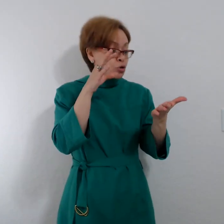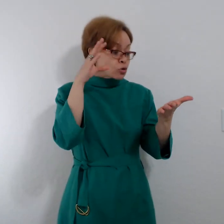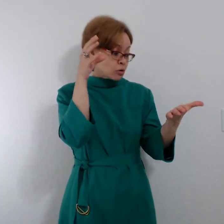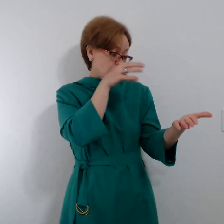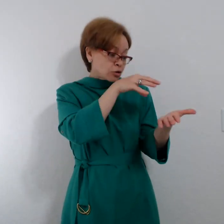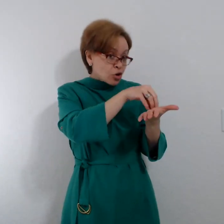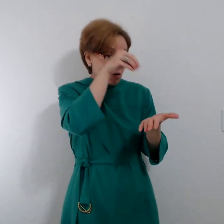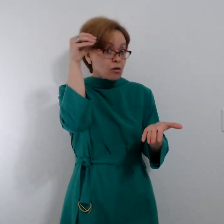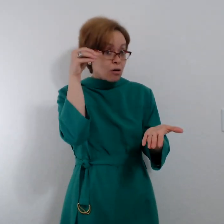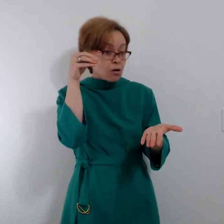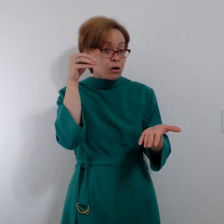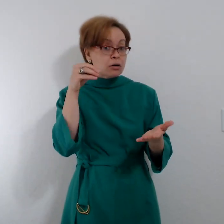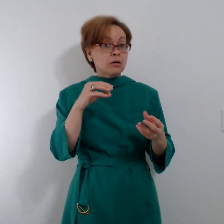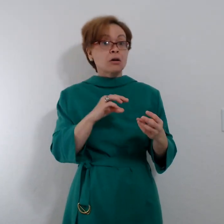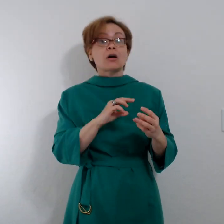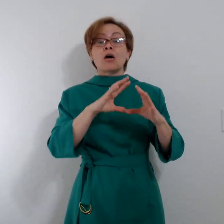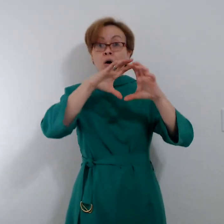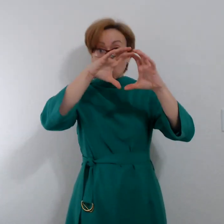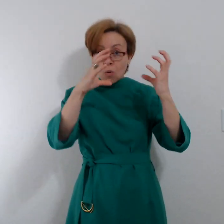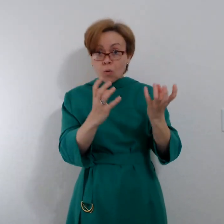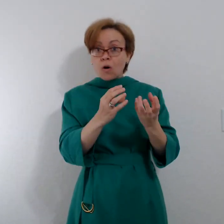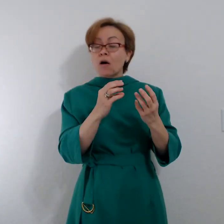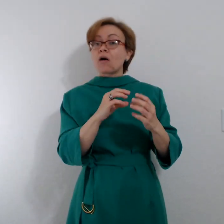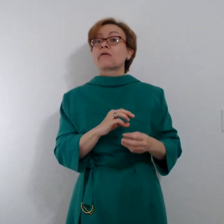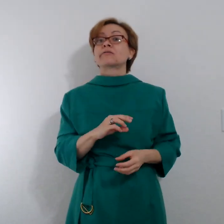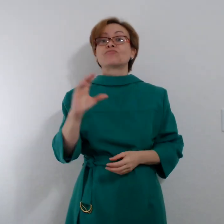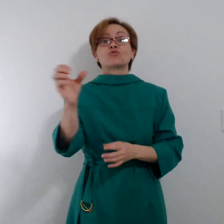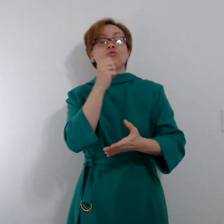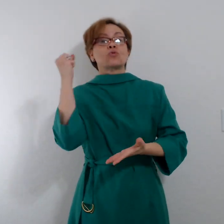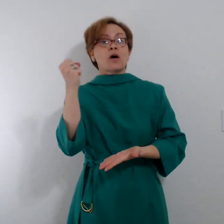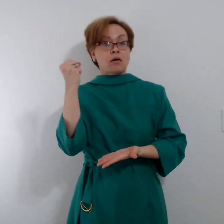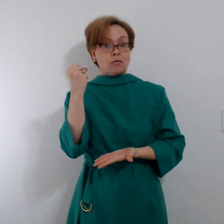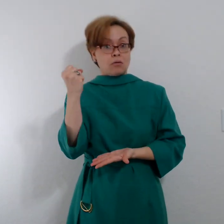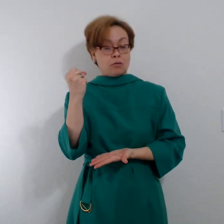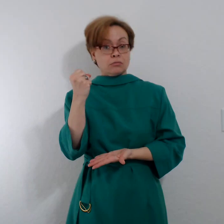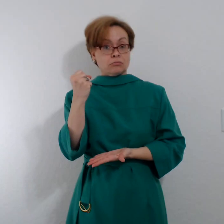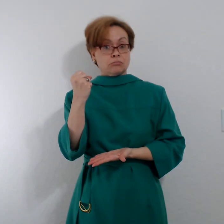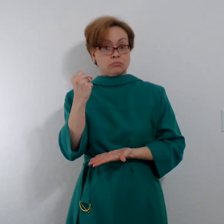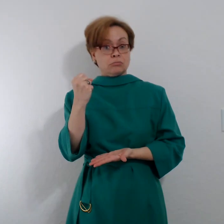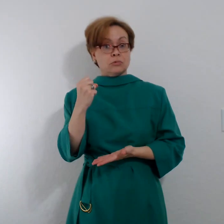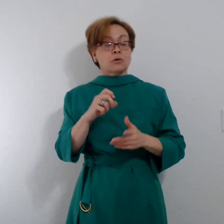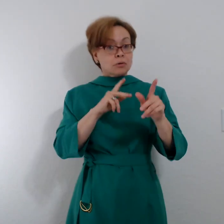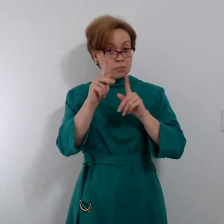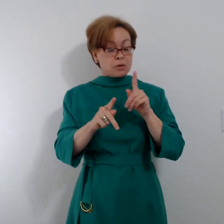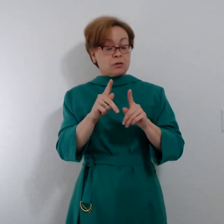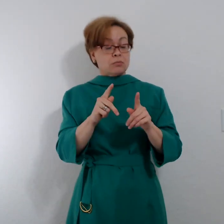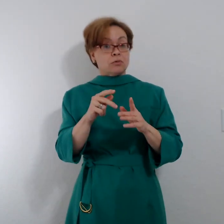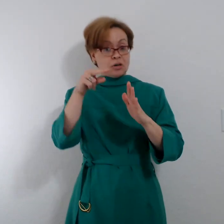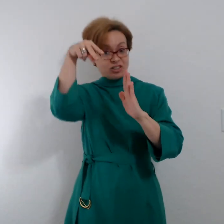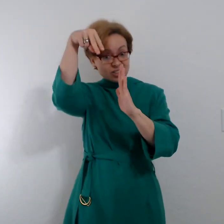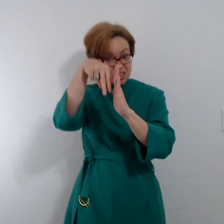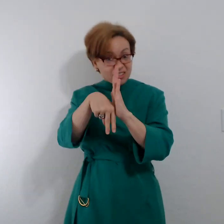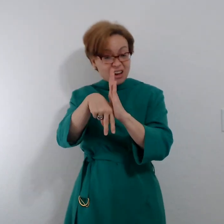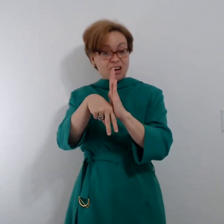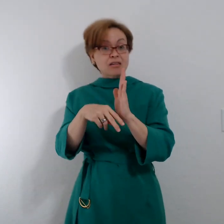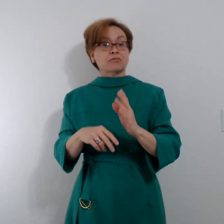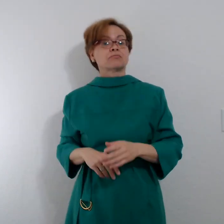Zetas, and this guy is perfectly built for holding his breath. He's 6'4",